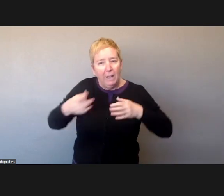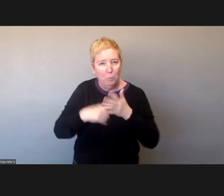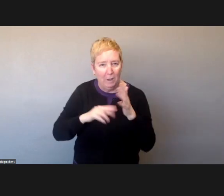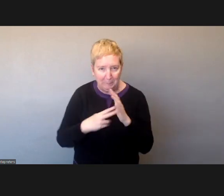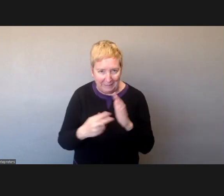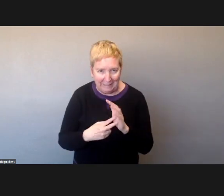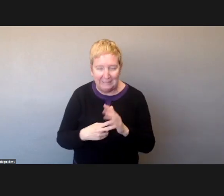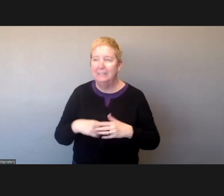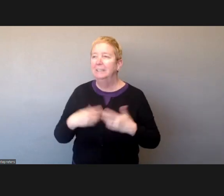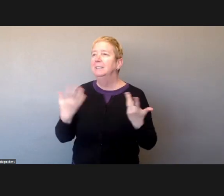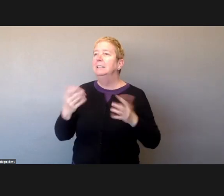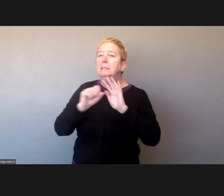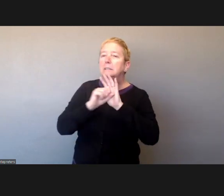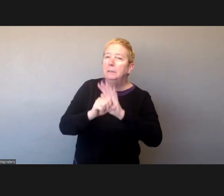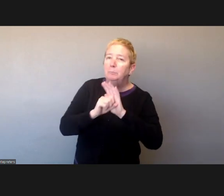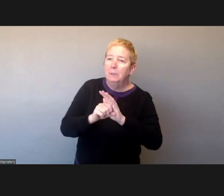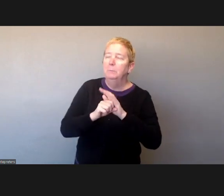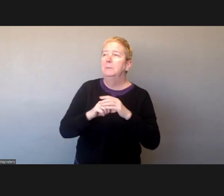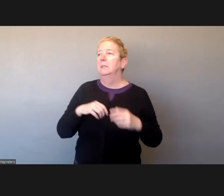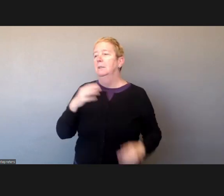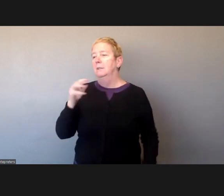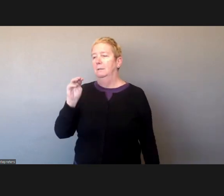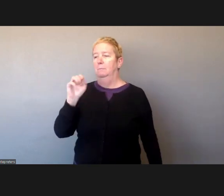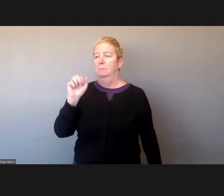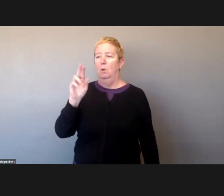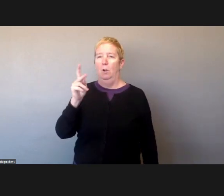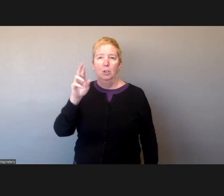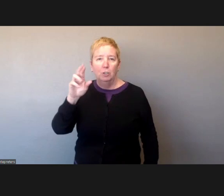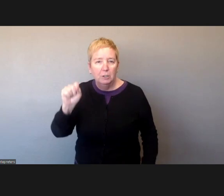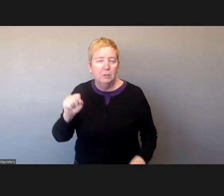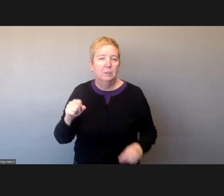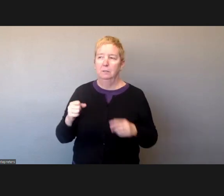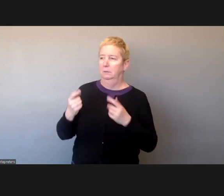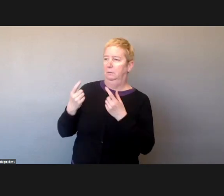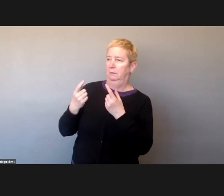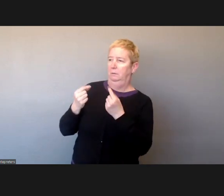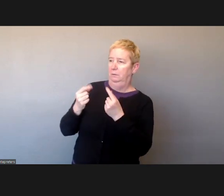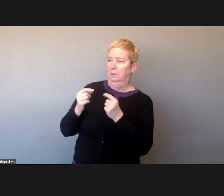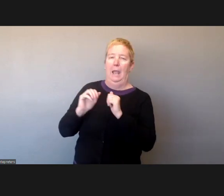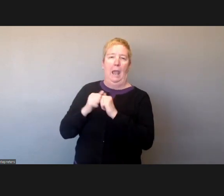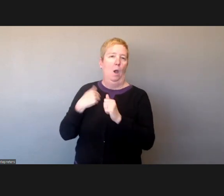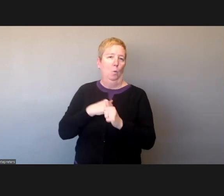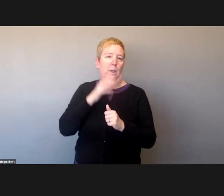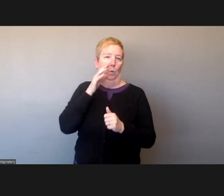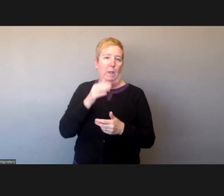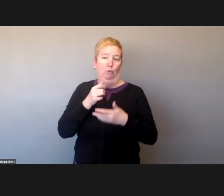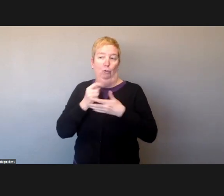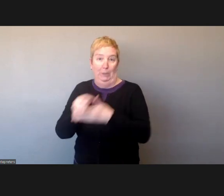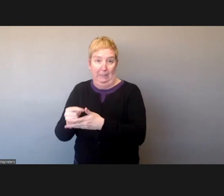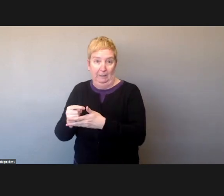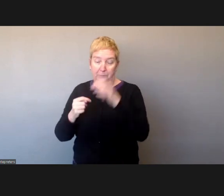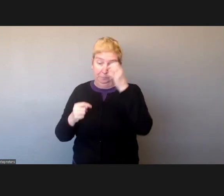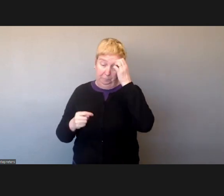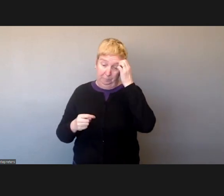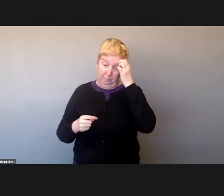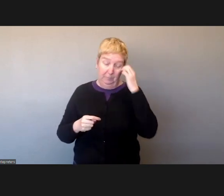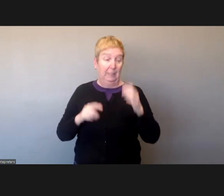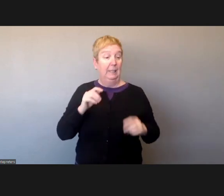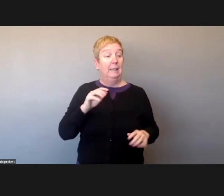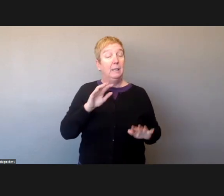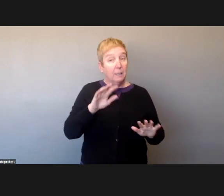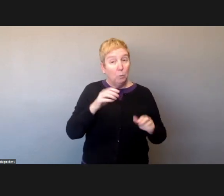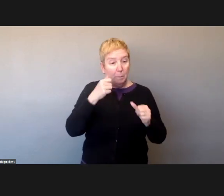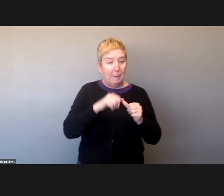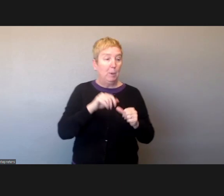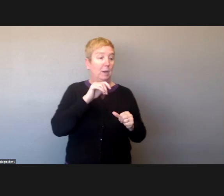disease are, to define what treatments we might have for the disease. And so at 10 to 20% of people with COVID, and